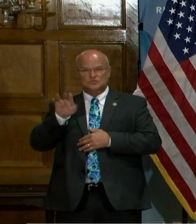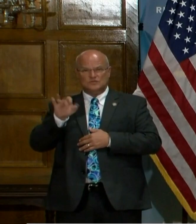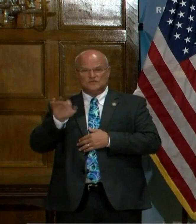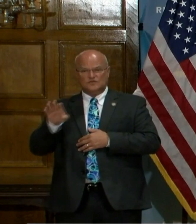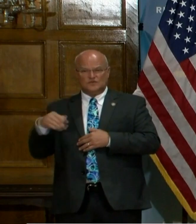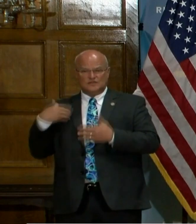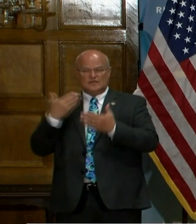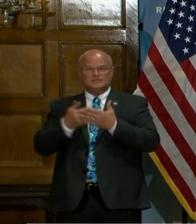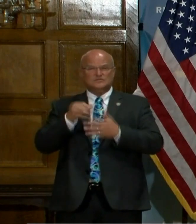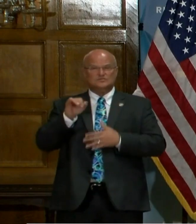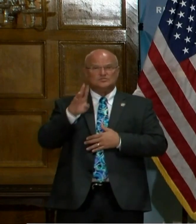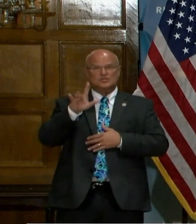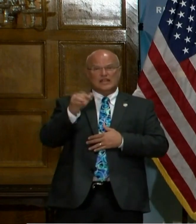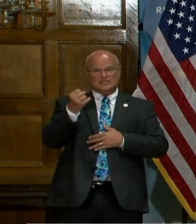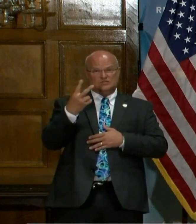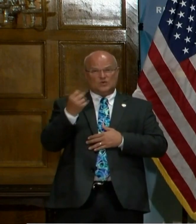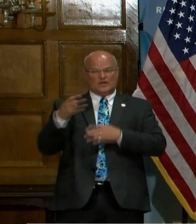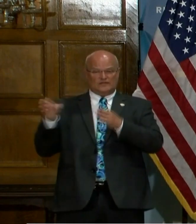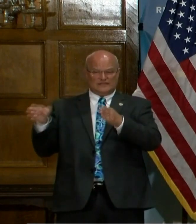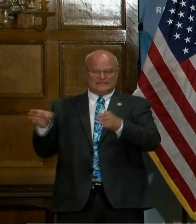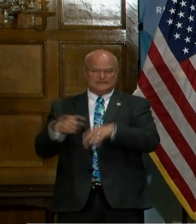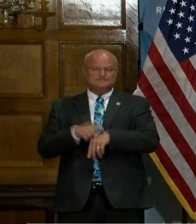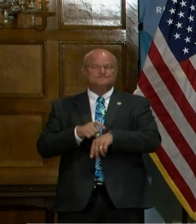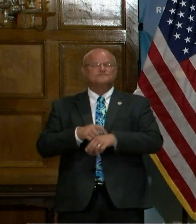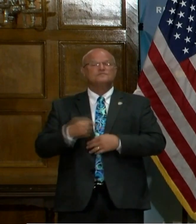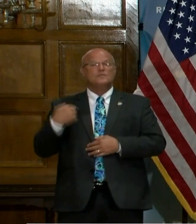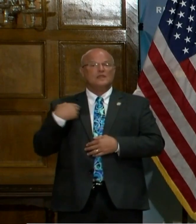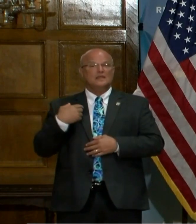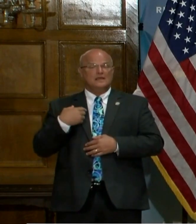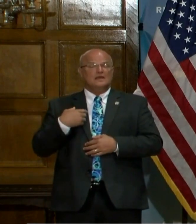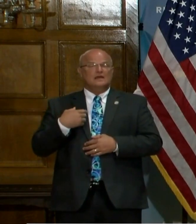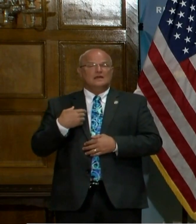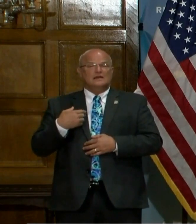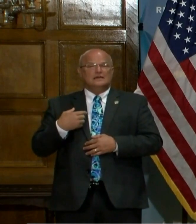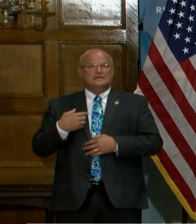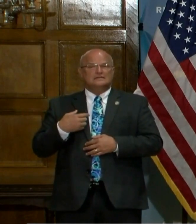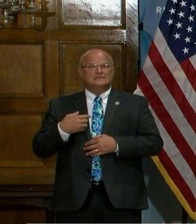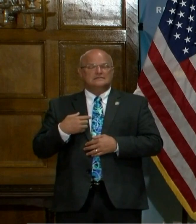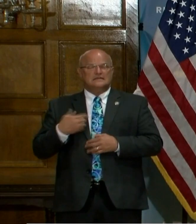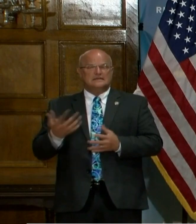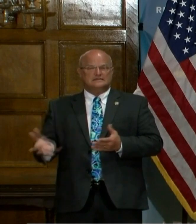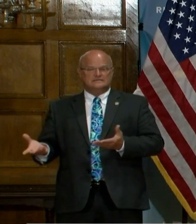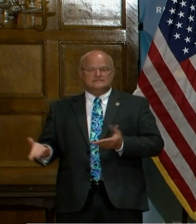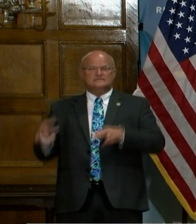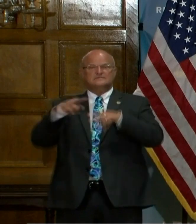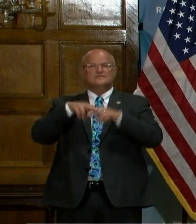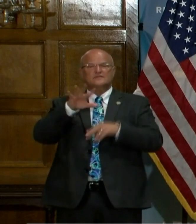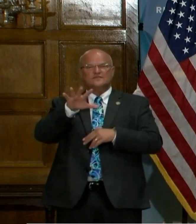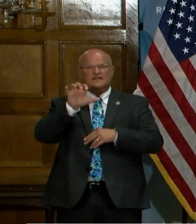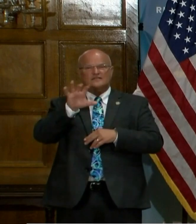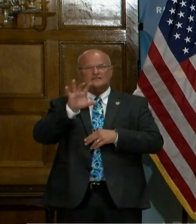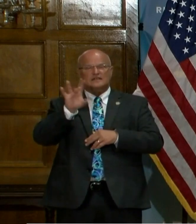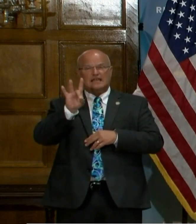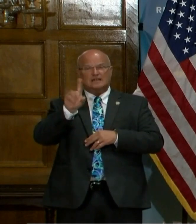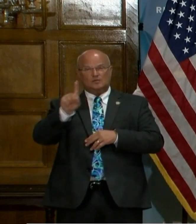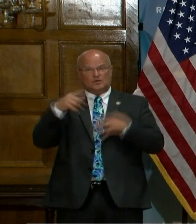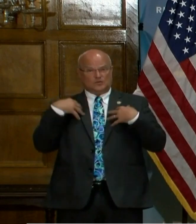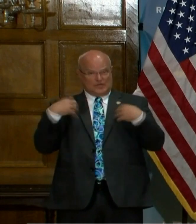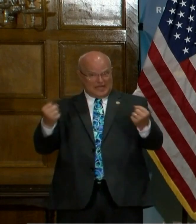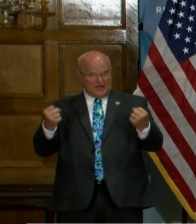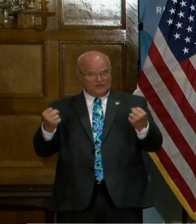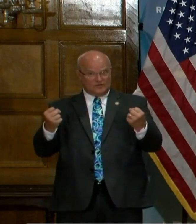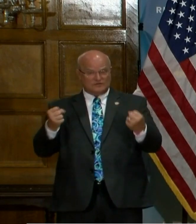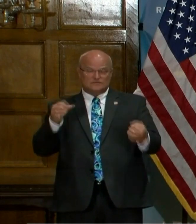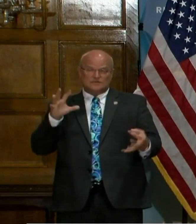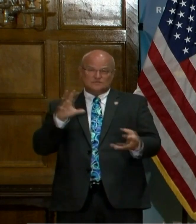July 12th. We have, since yesterday, had 581 recover, and that